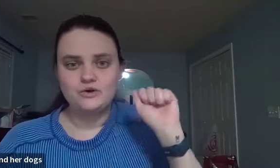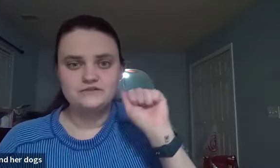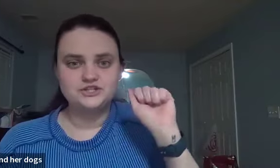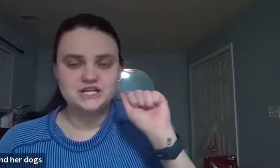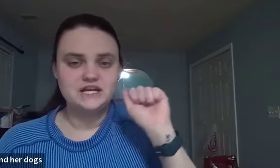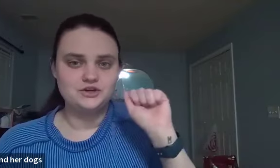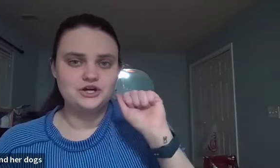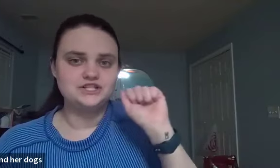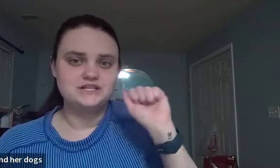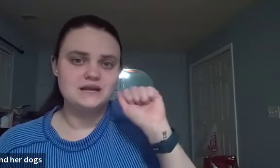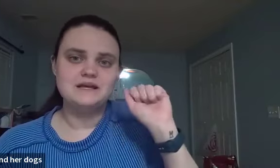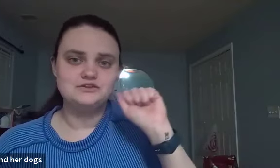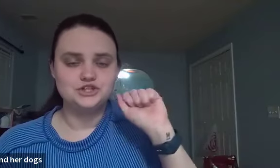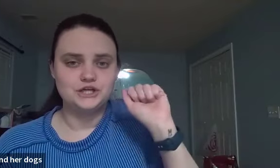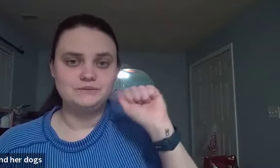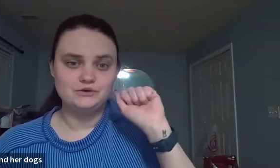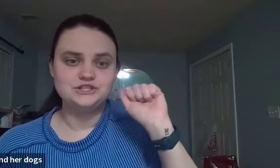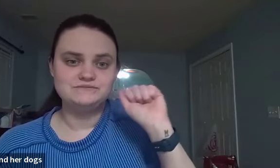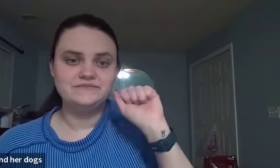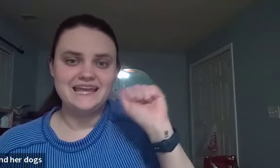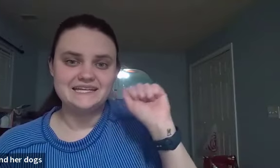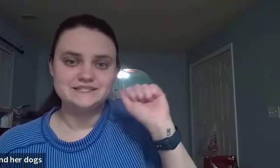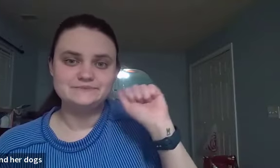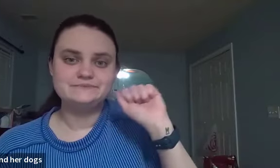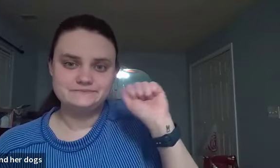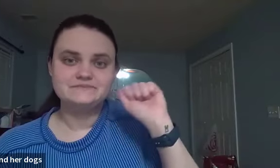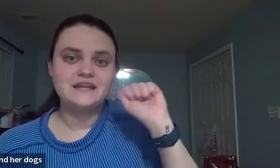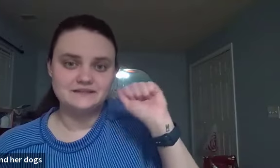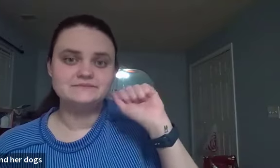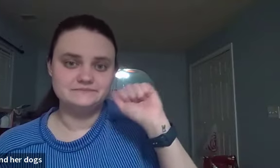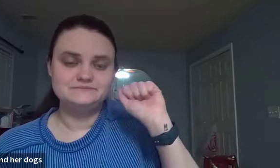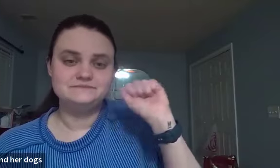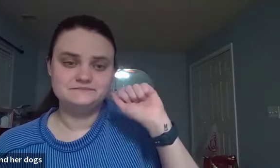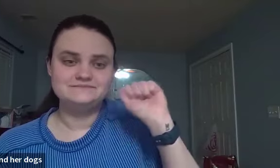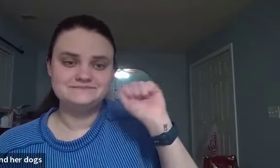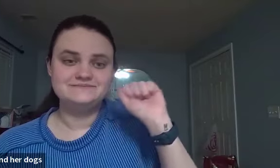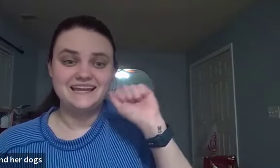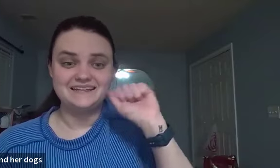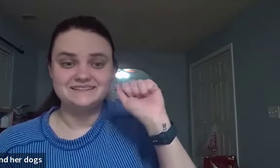corner of your chin, and you're going to just kind of make a little shaking motion. Aunt. Aunt. Aunt.